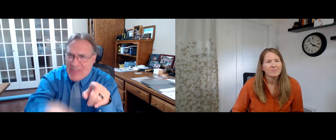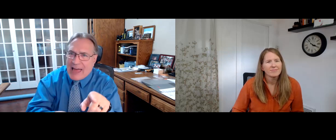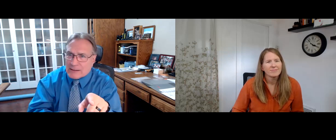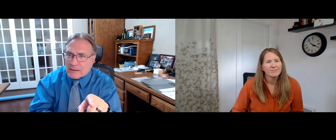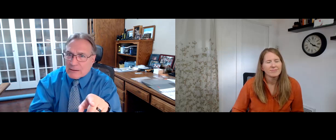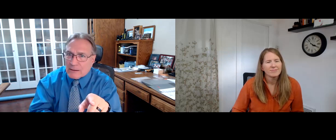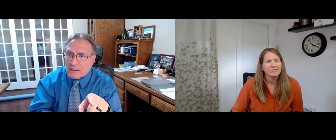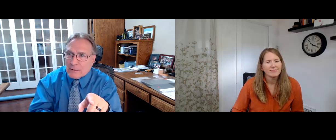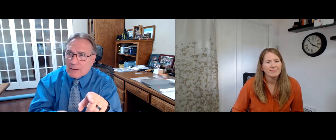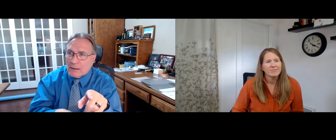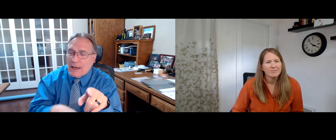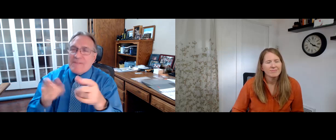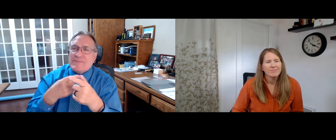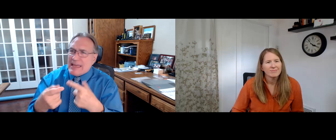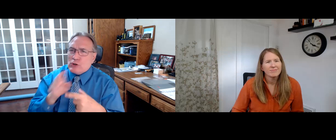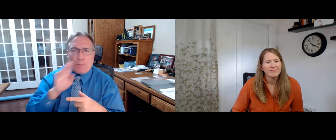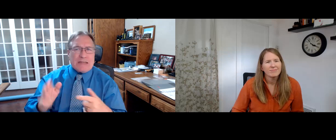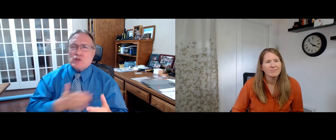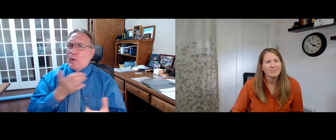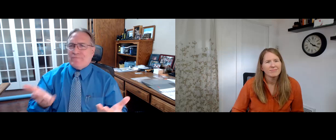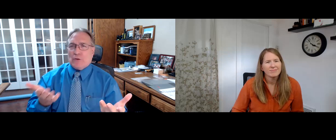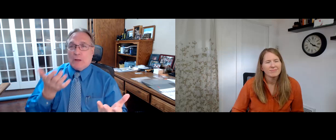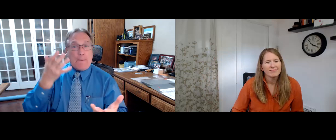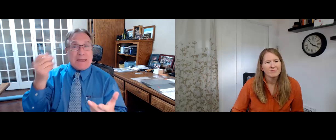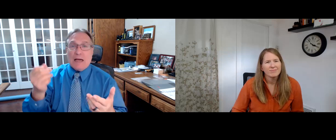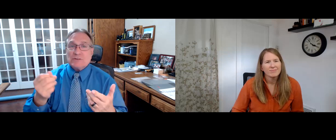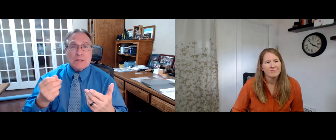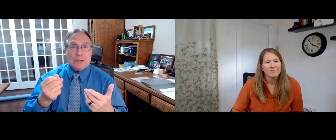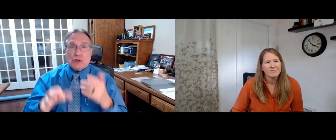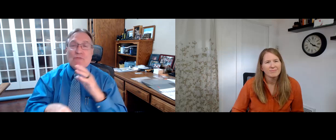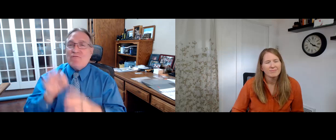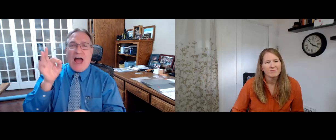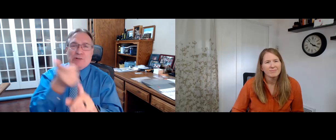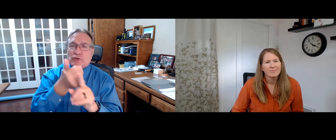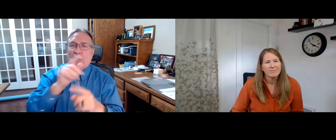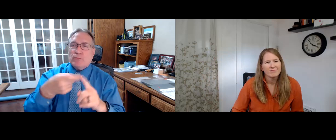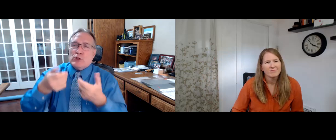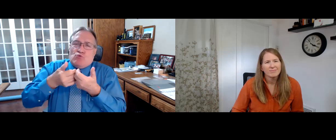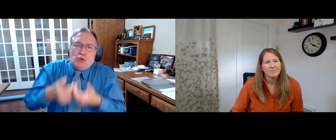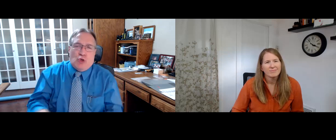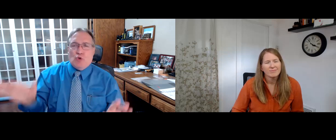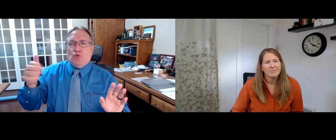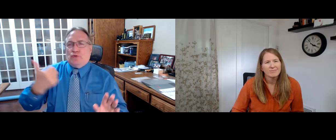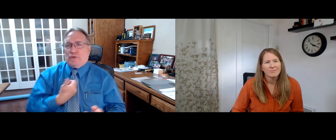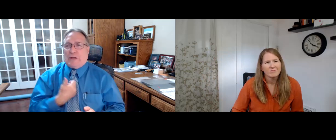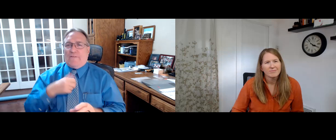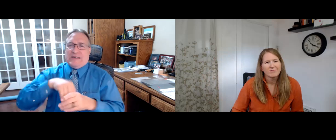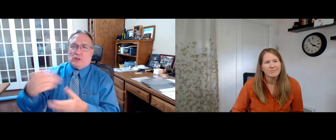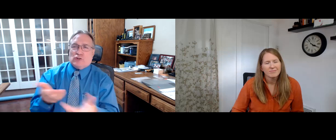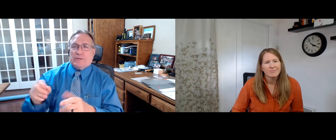that. Then you'll be joyful because you find yourself, when you lose yourself in the service